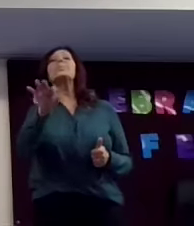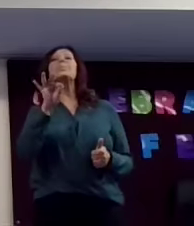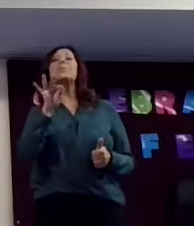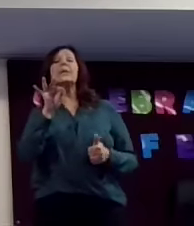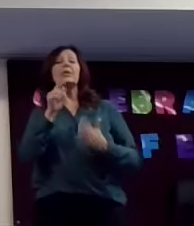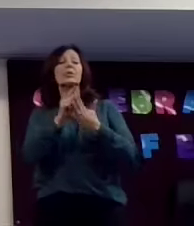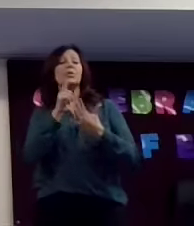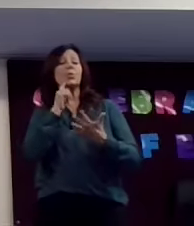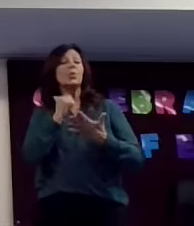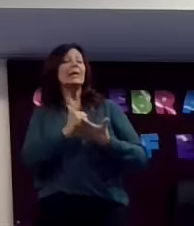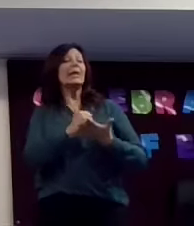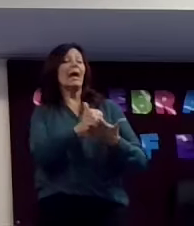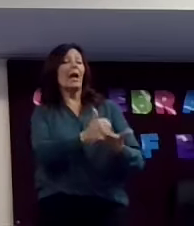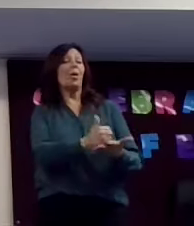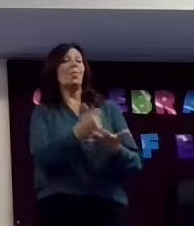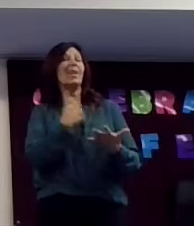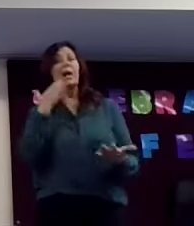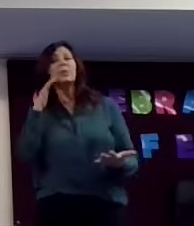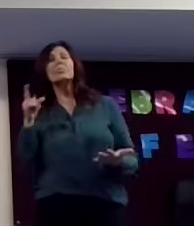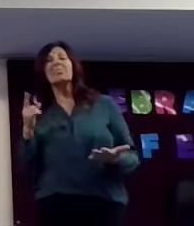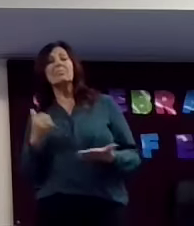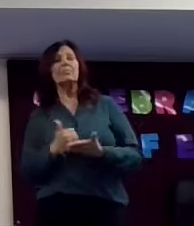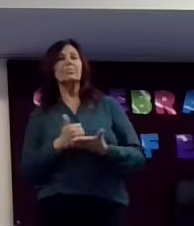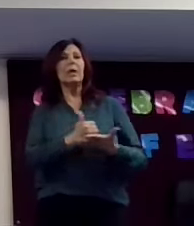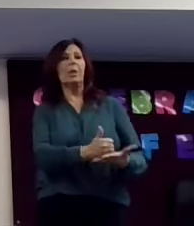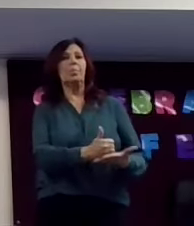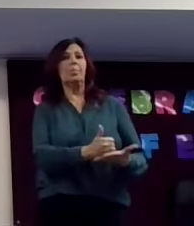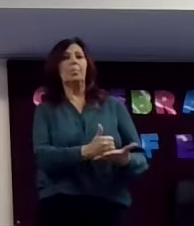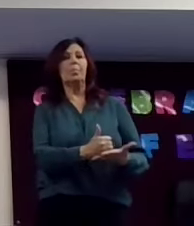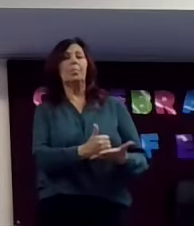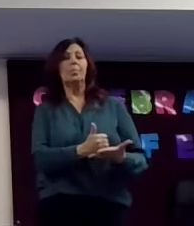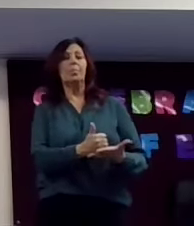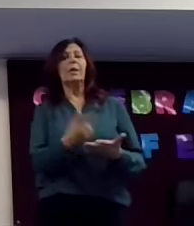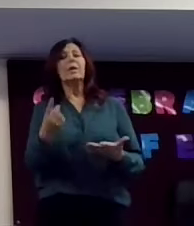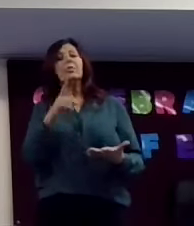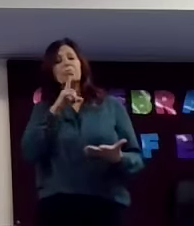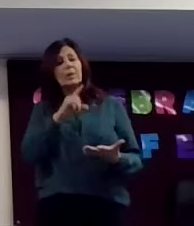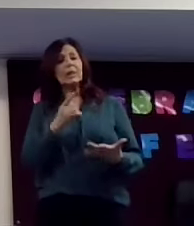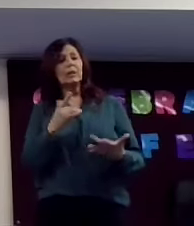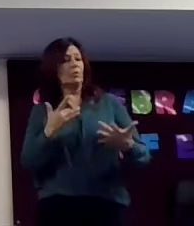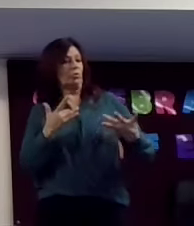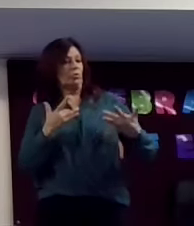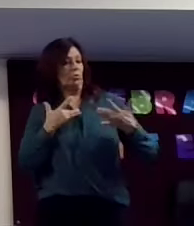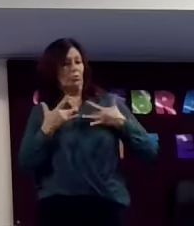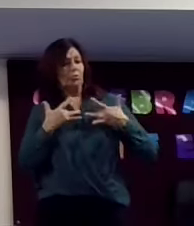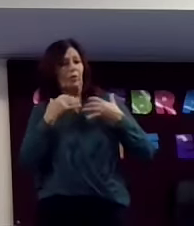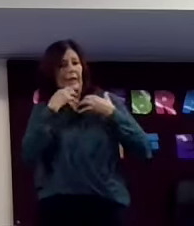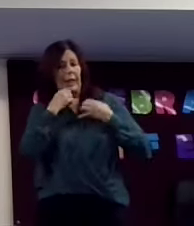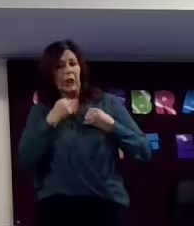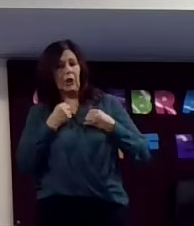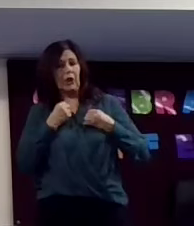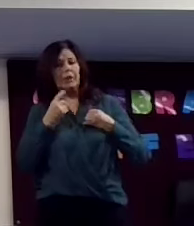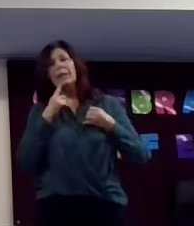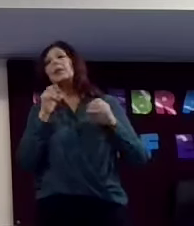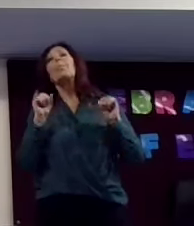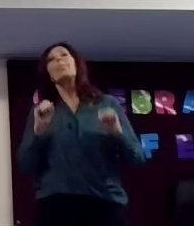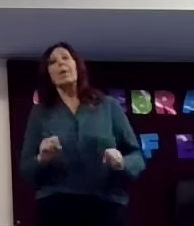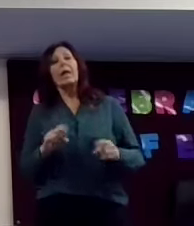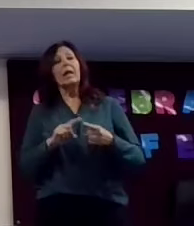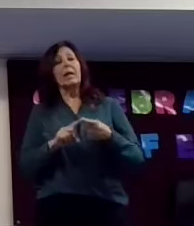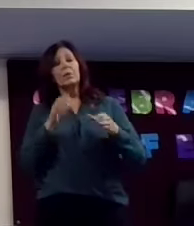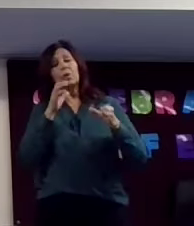to help those individuals that I knew had a real care or concern and an ability